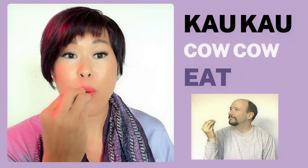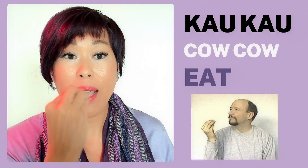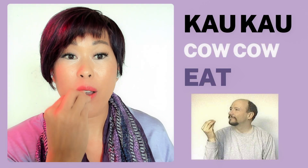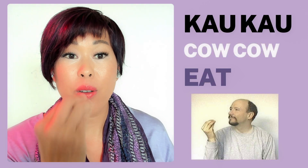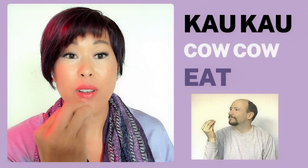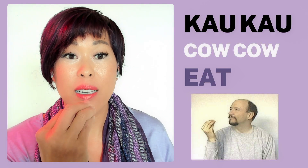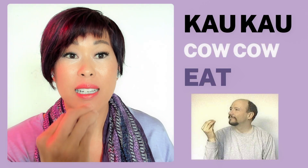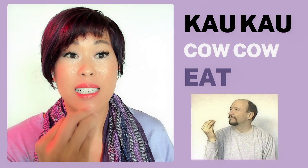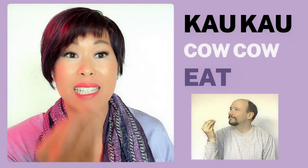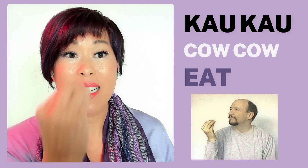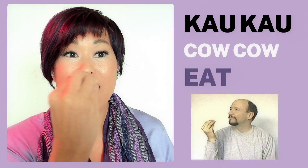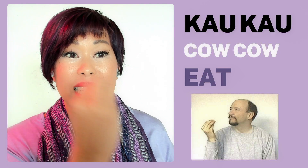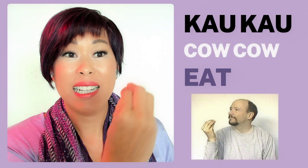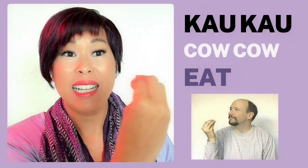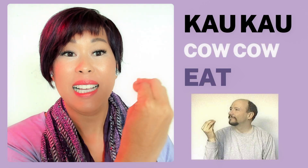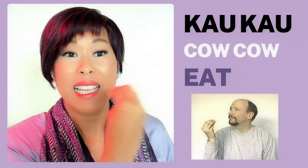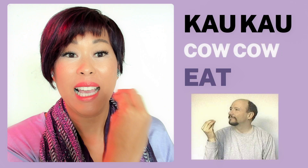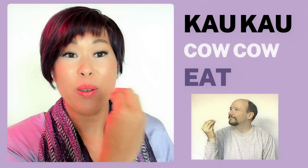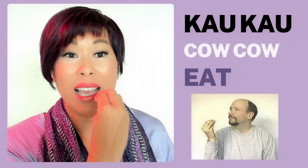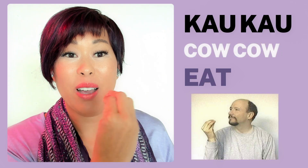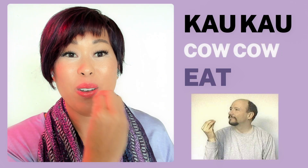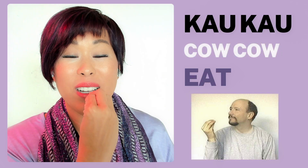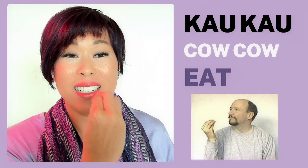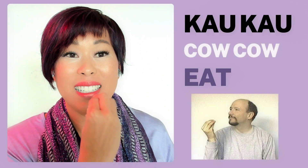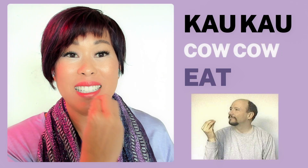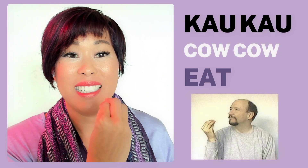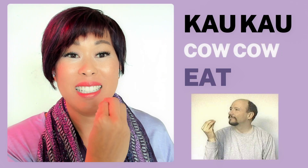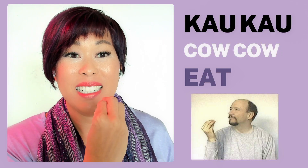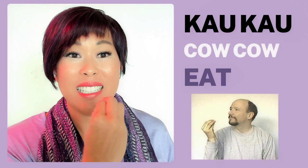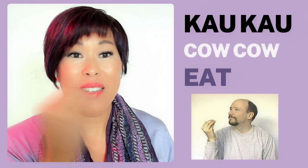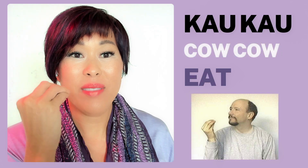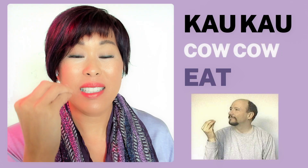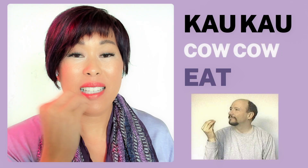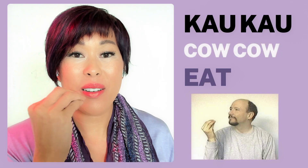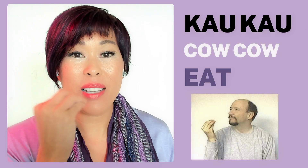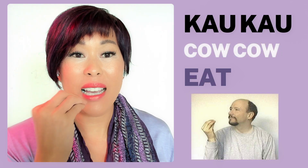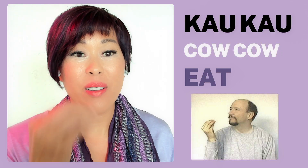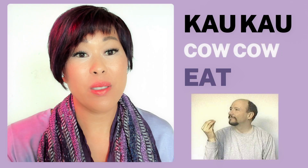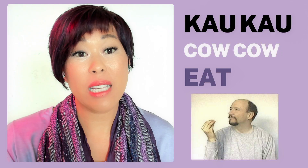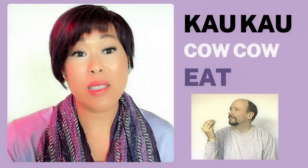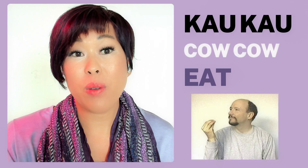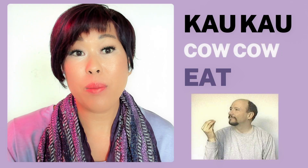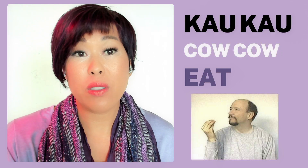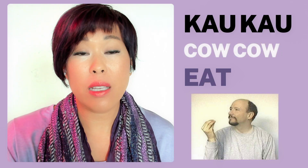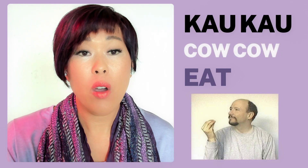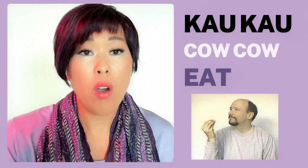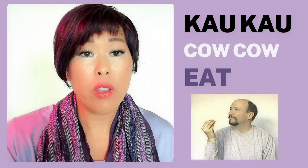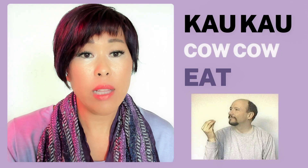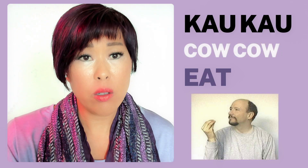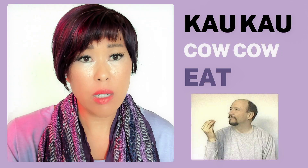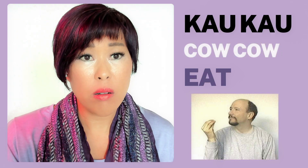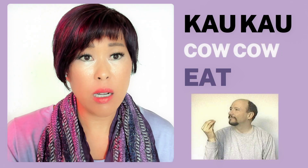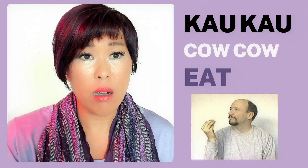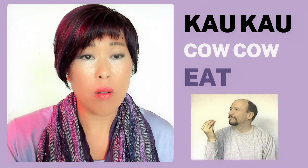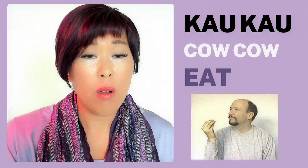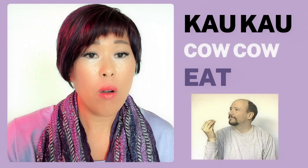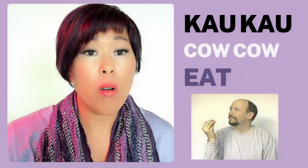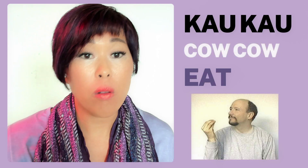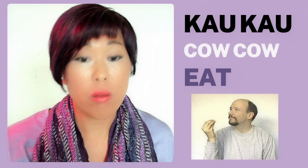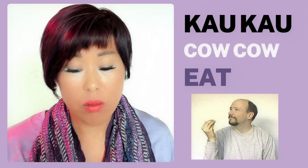cow, cow cow. Yep, that's cow cow. So that's Hawaiian pidgin. Like, oh, you like cow cow? Oh, those cow